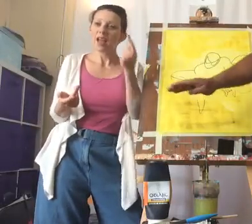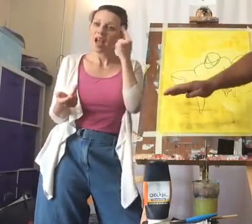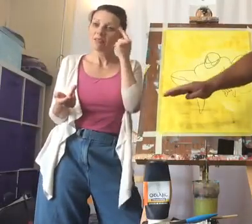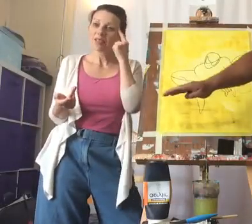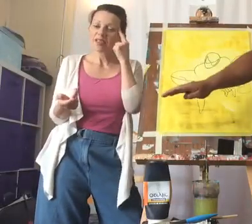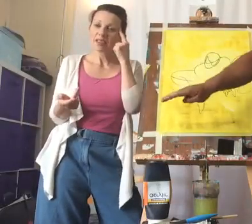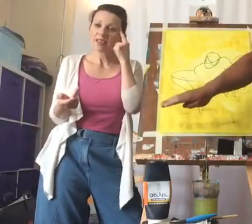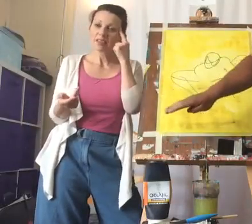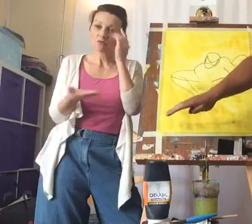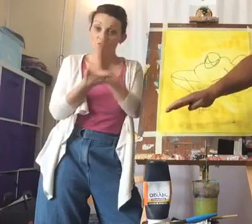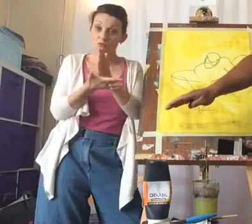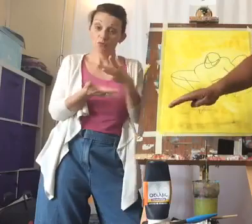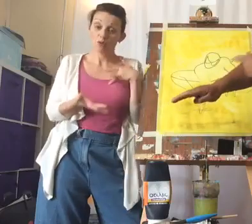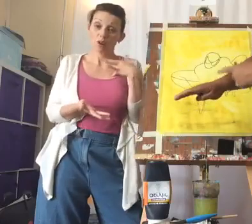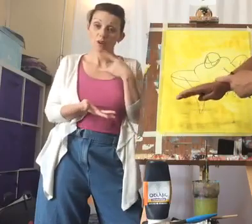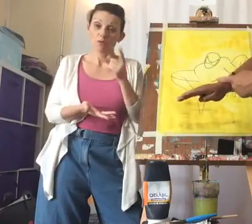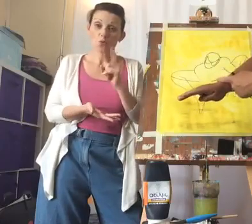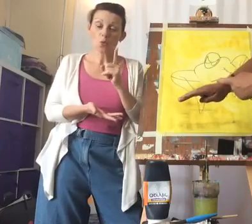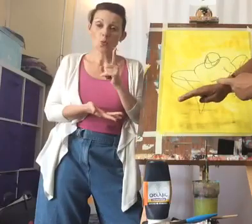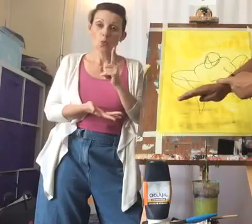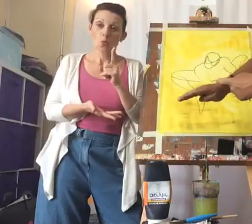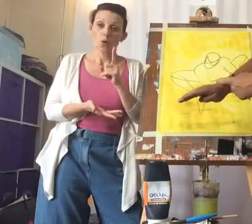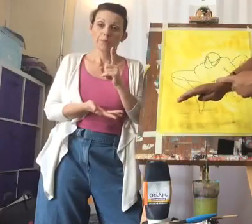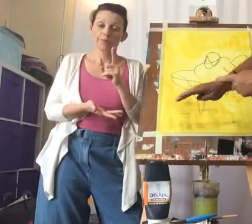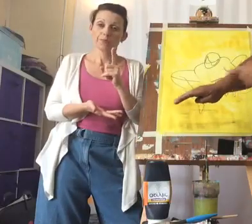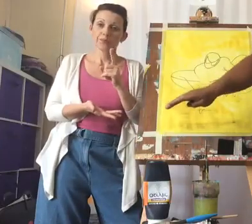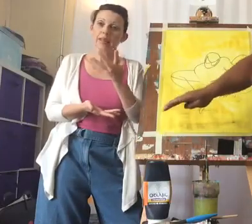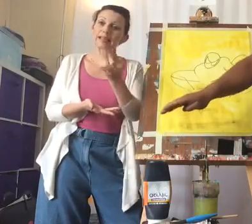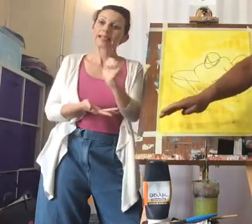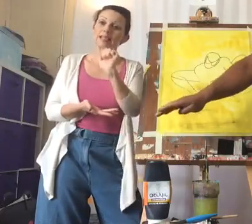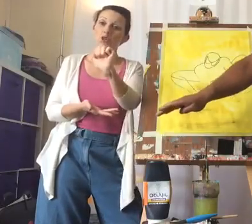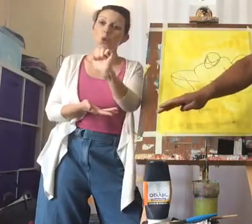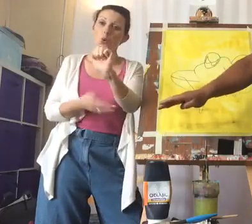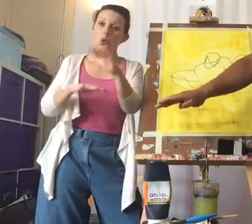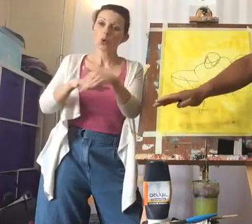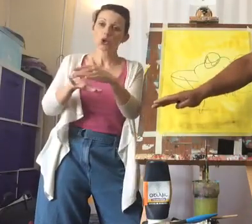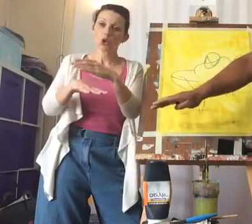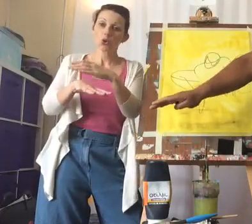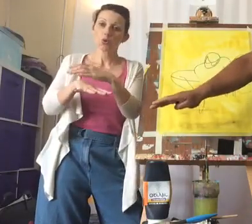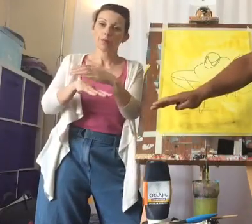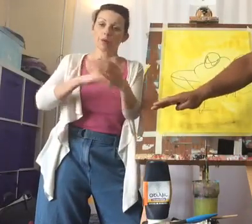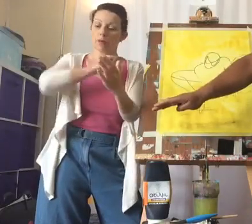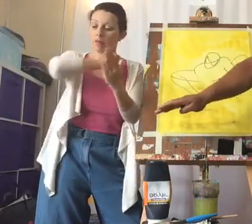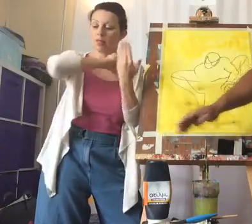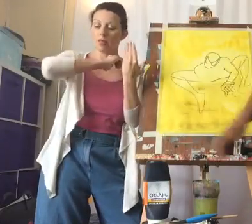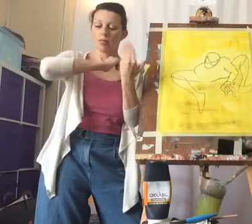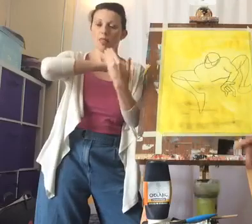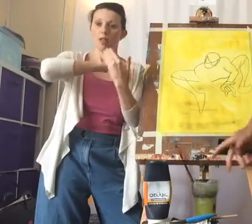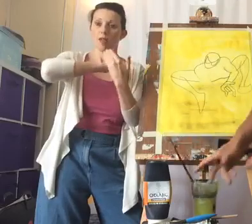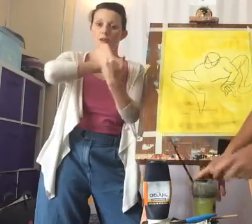your shoe and get your forearm from your elbow to your wrist. That is the size of your foot.